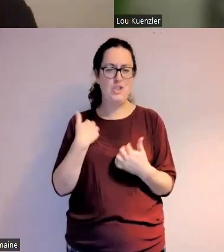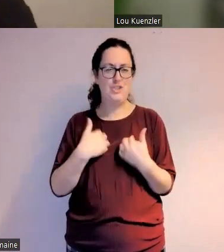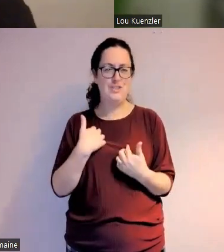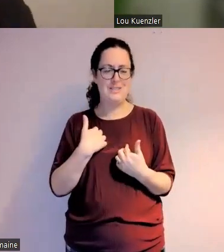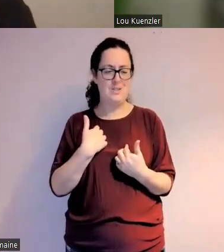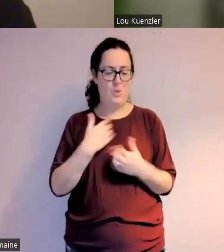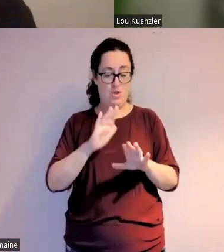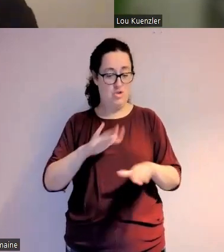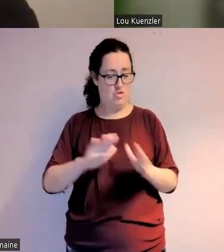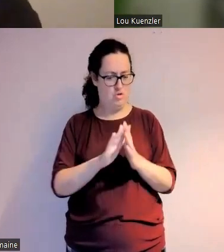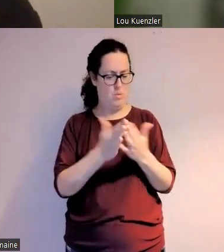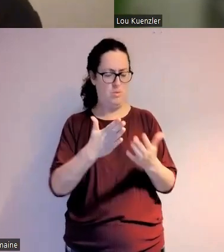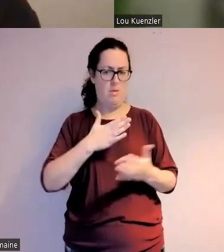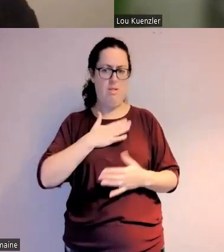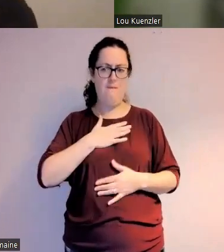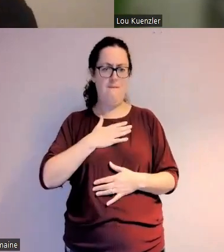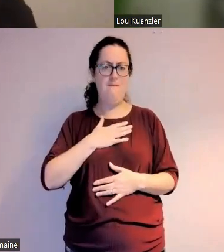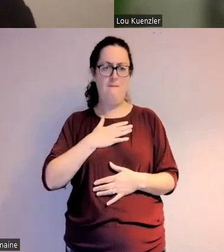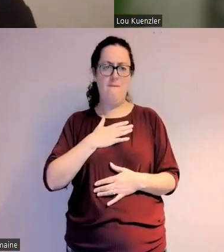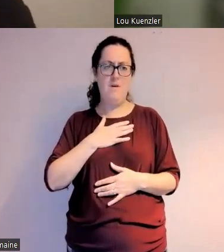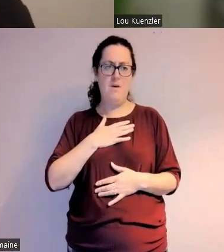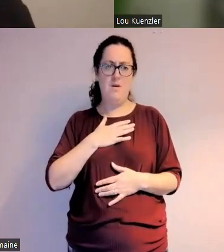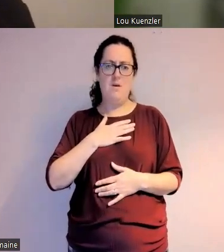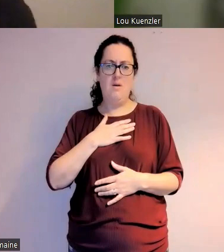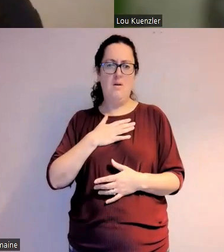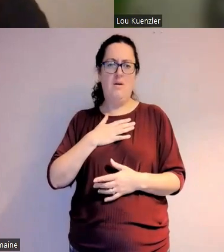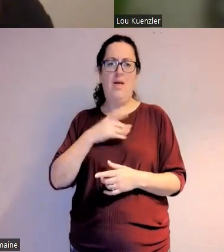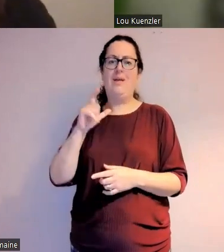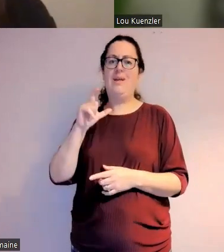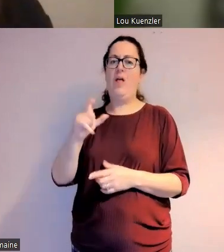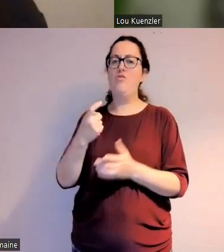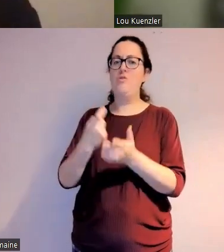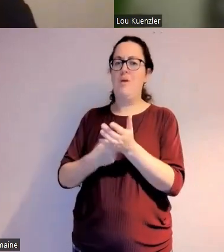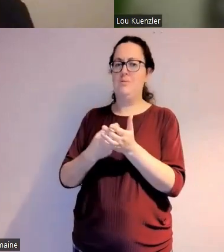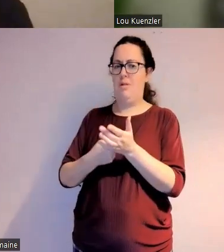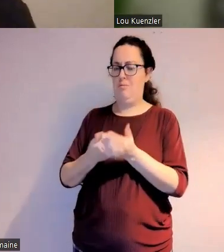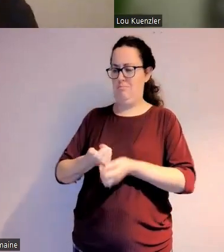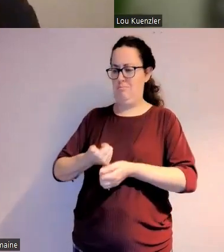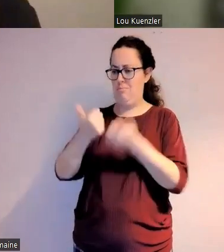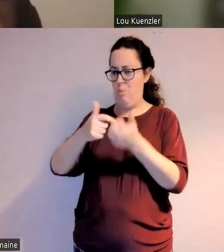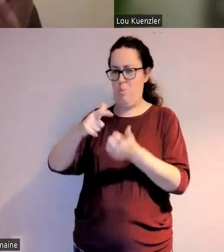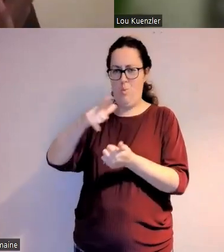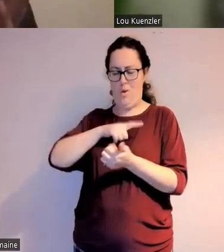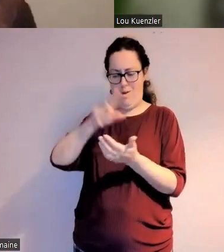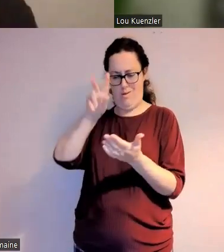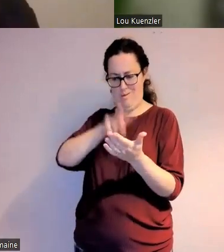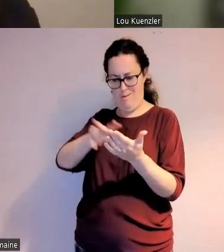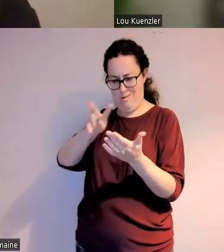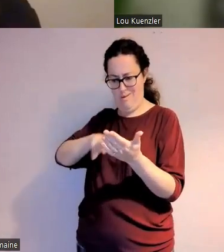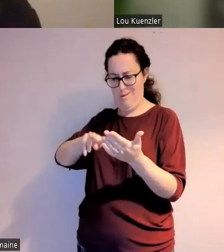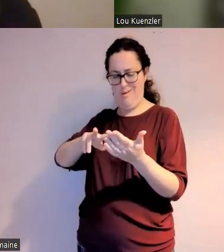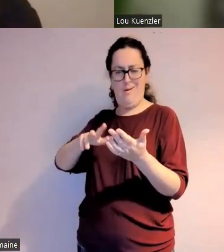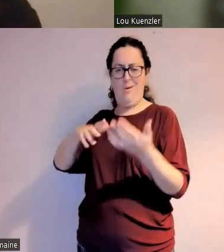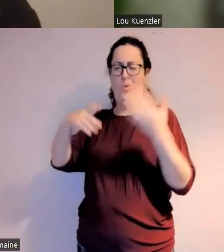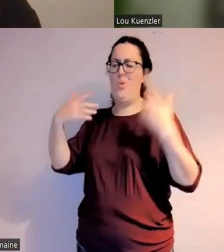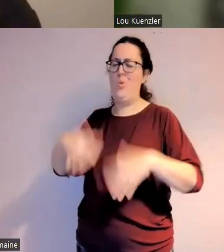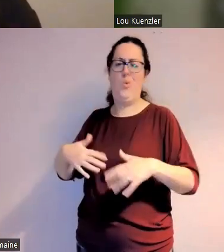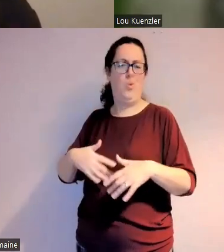reading children's books. Catherine Rundell's got a very good Why You Should Read Children's Books, so you're so old and wise, and it is just